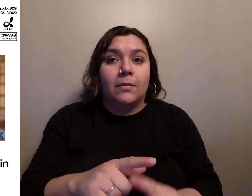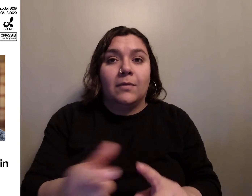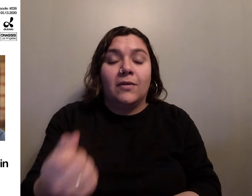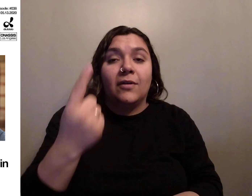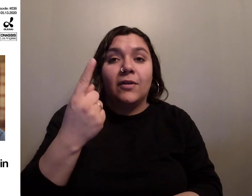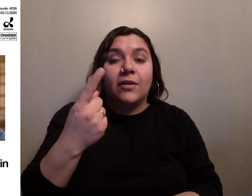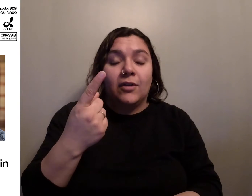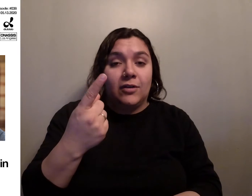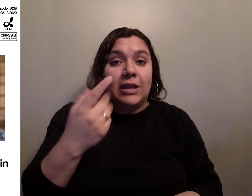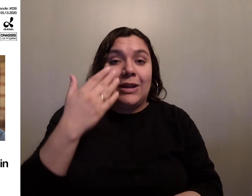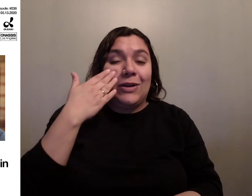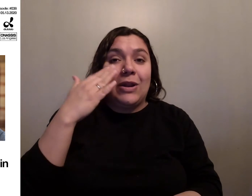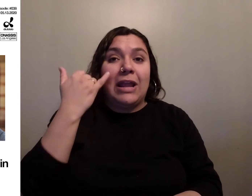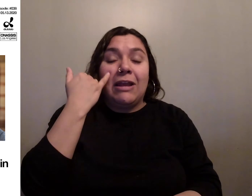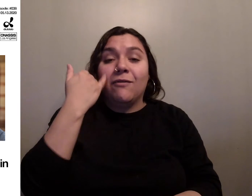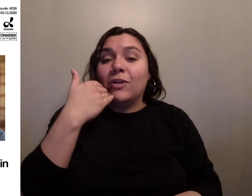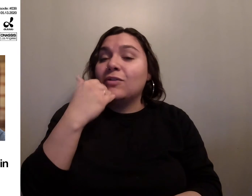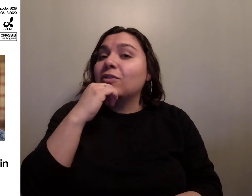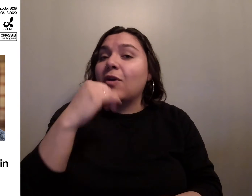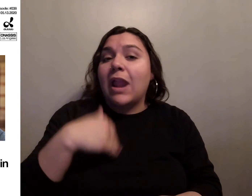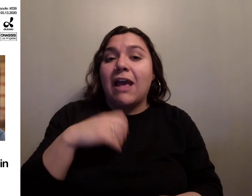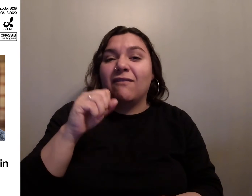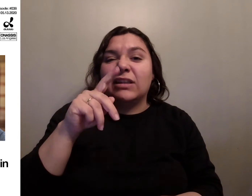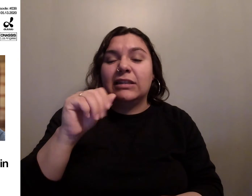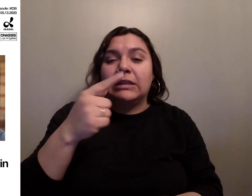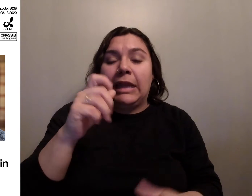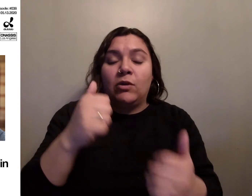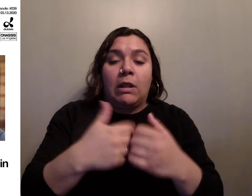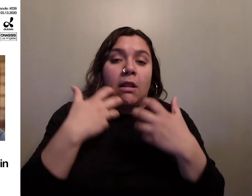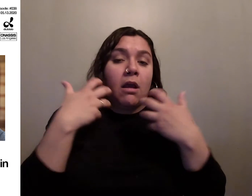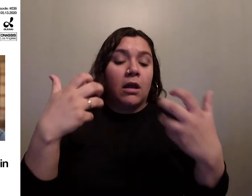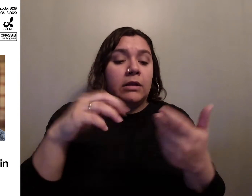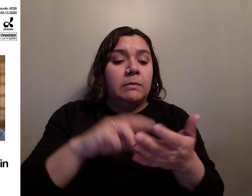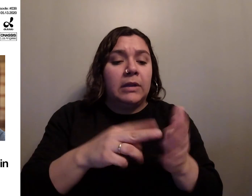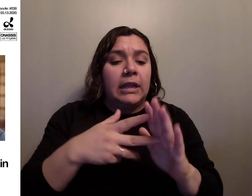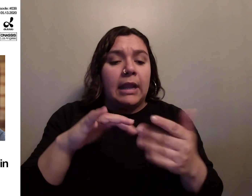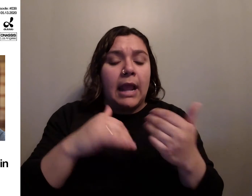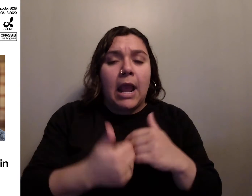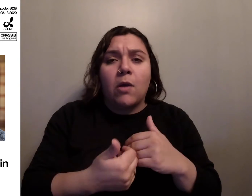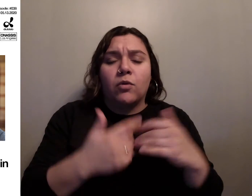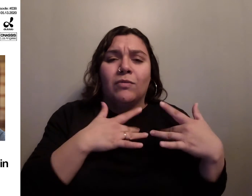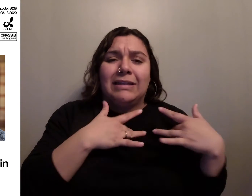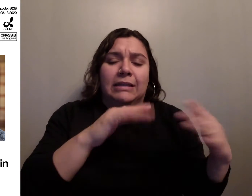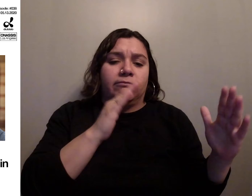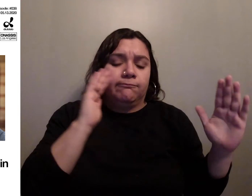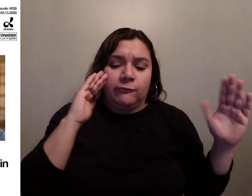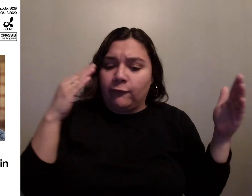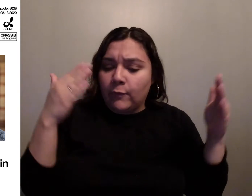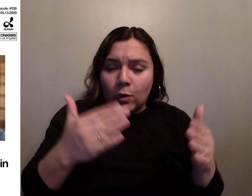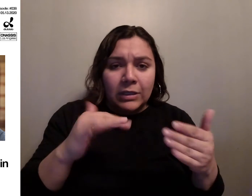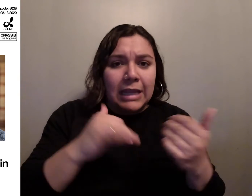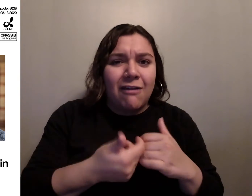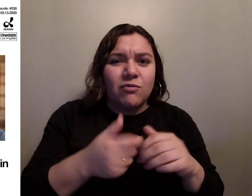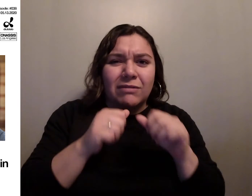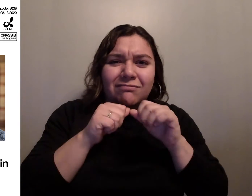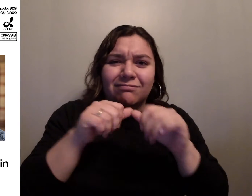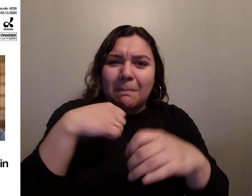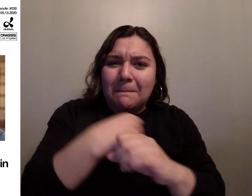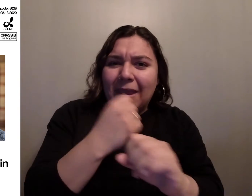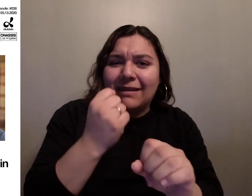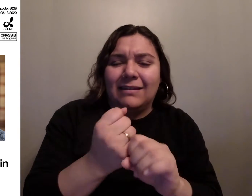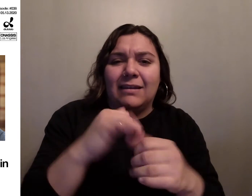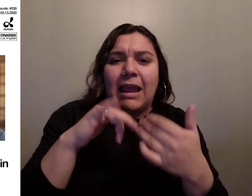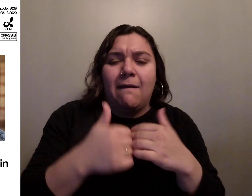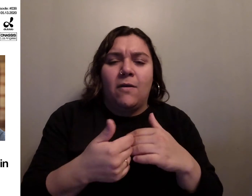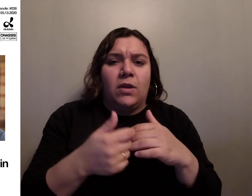But it's, gosh, if we don't now have a stage with an audience, in what way do we